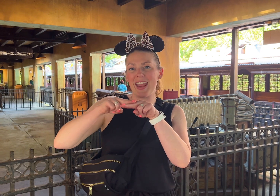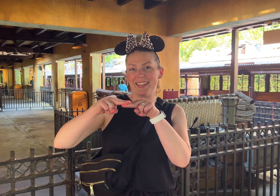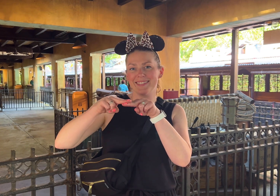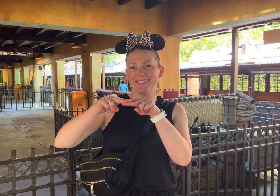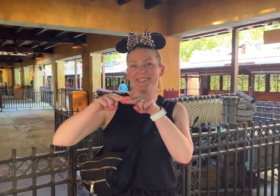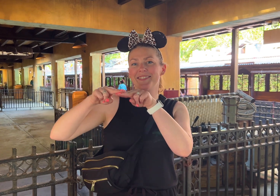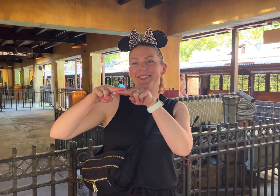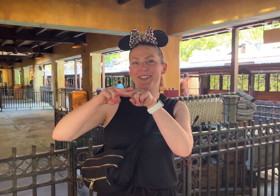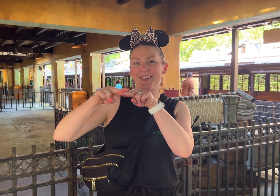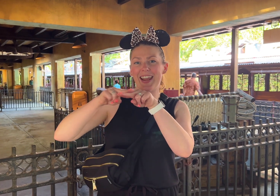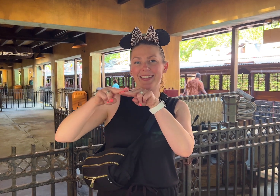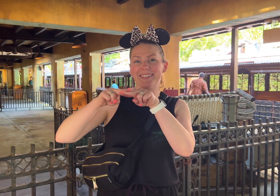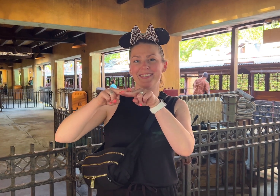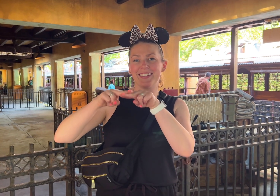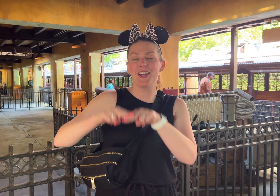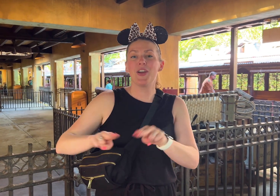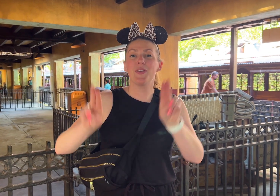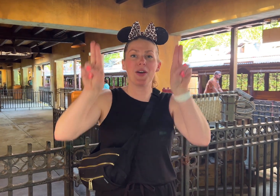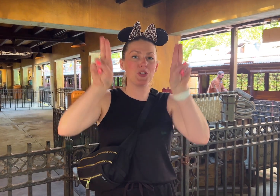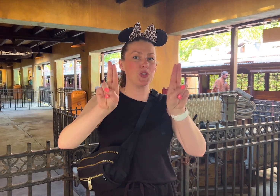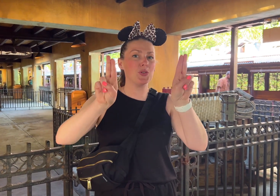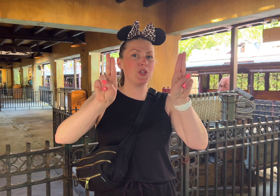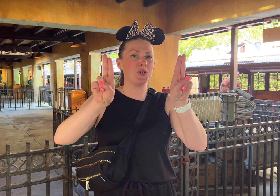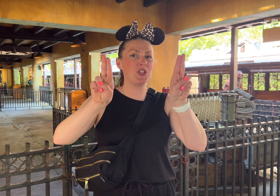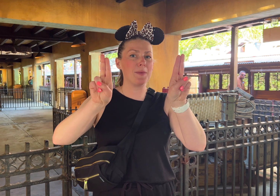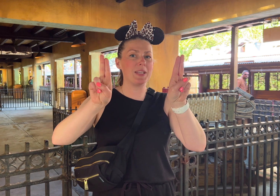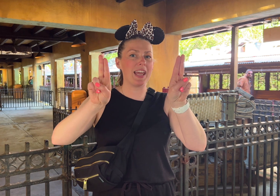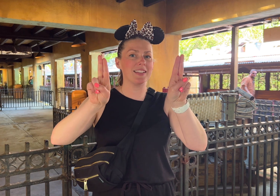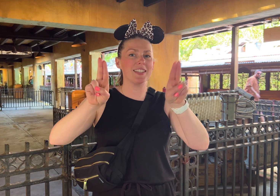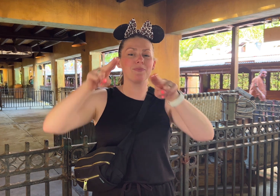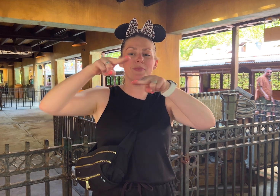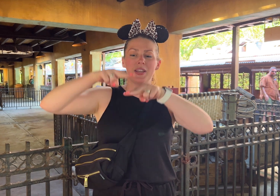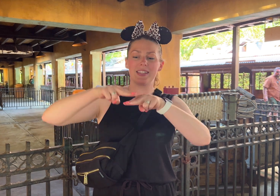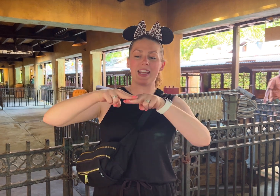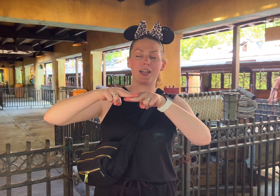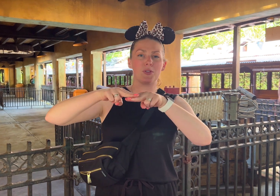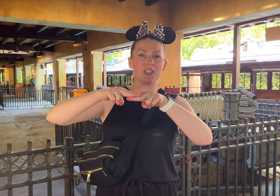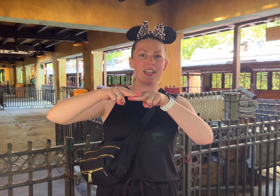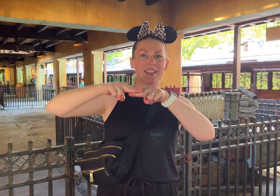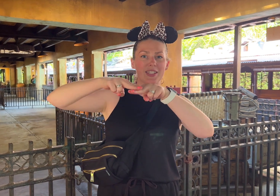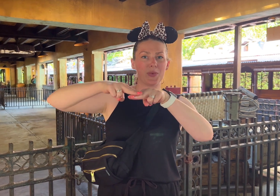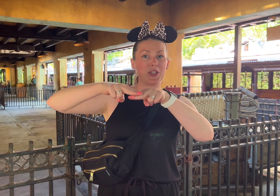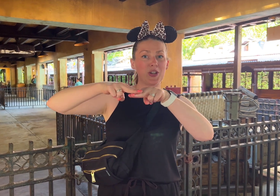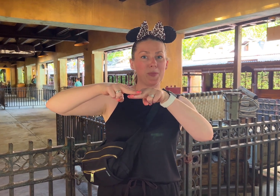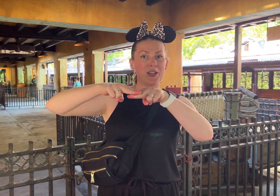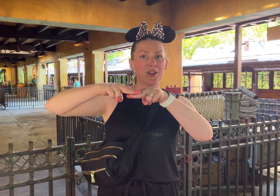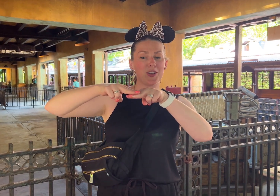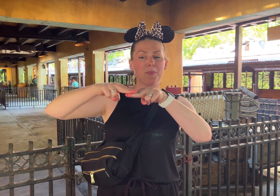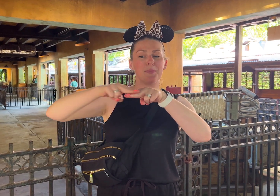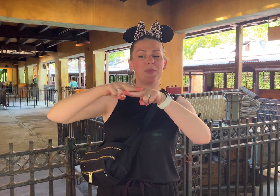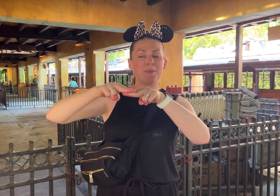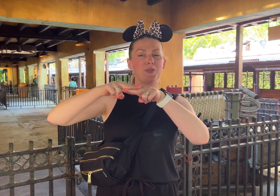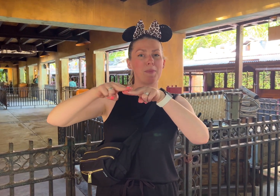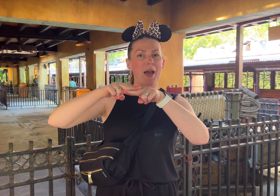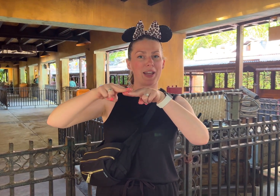Train. Train. You have 2 U-shaped hands. Stack them just like this with the dominant on top and move it back and